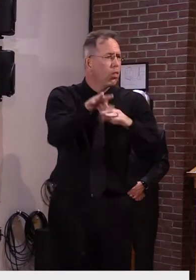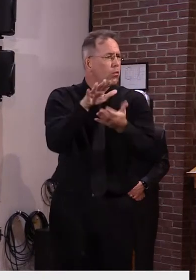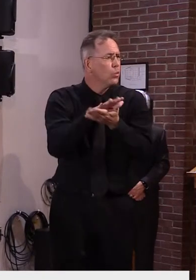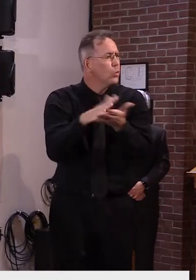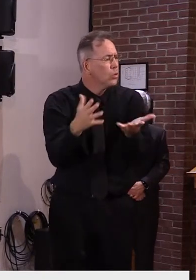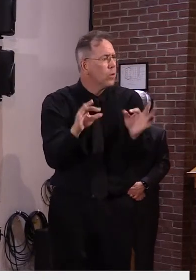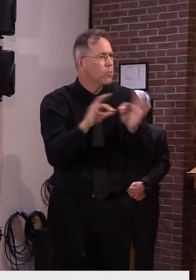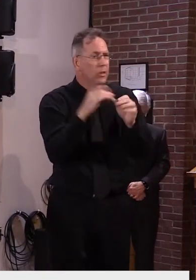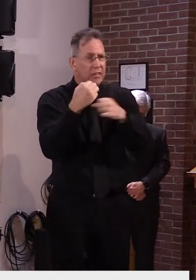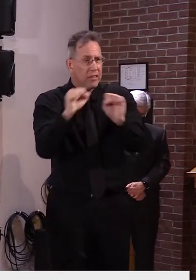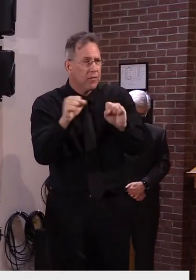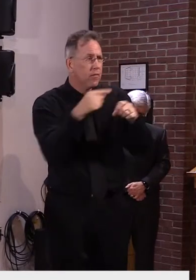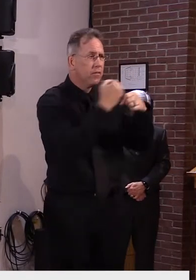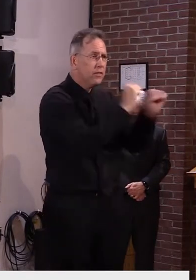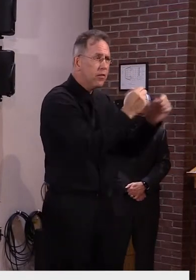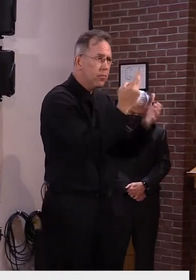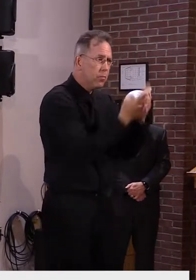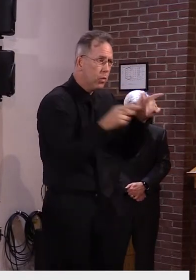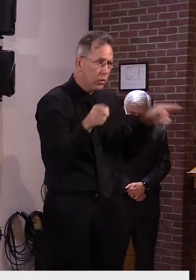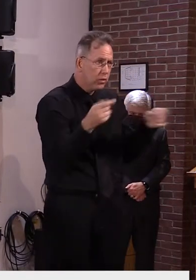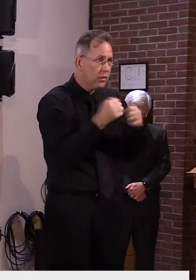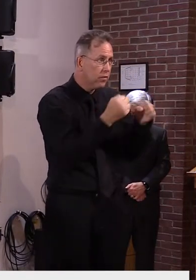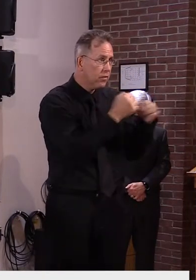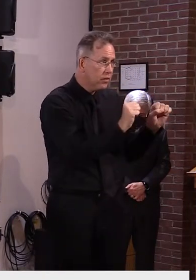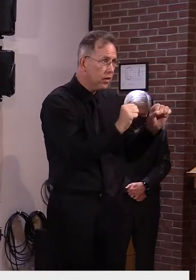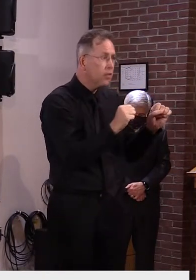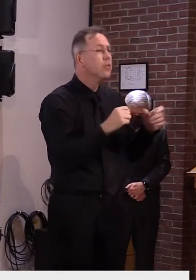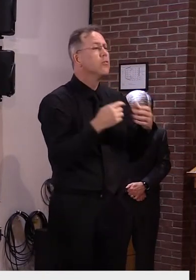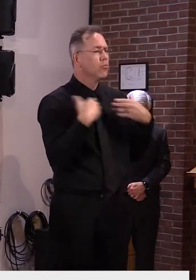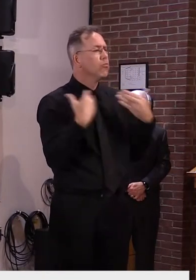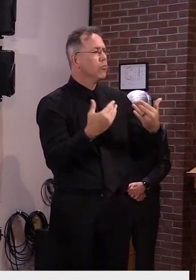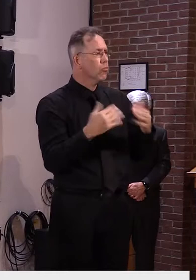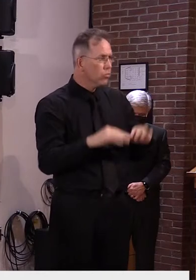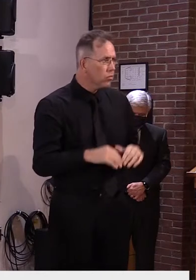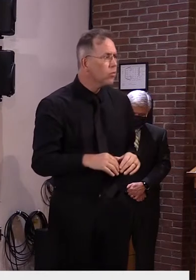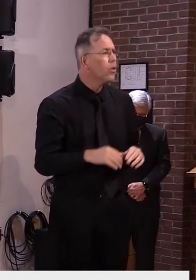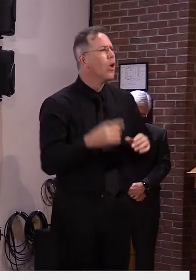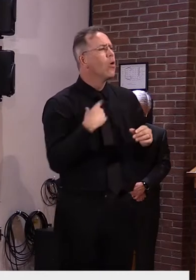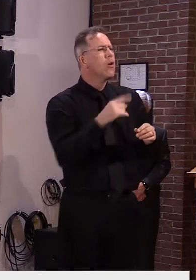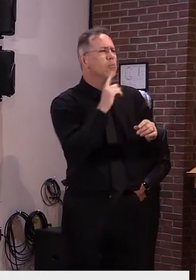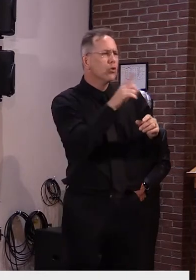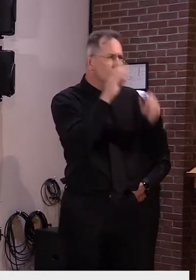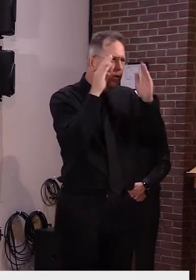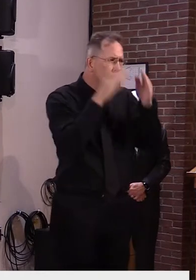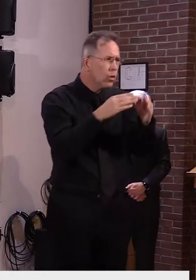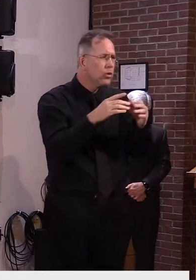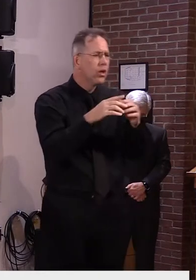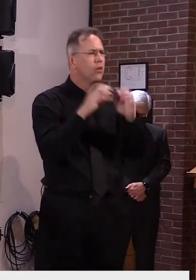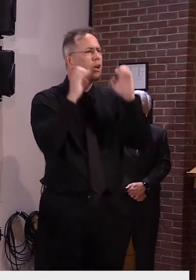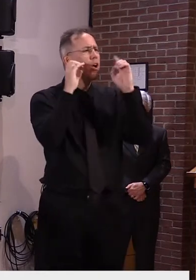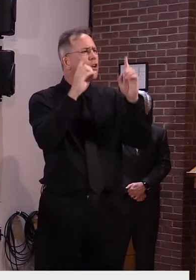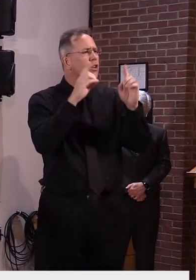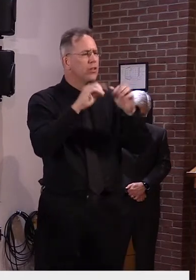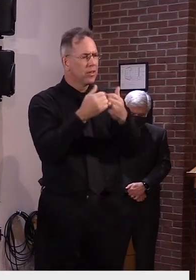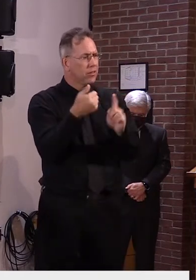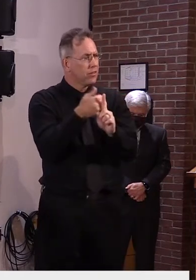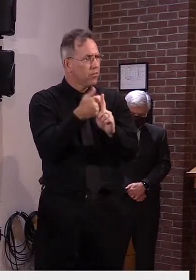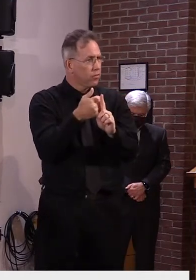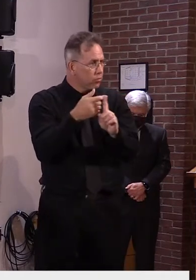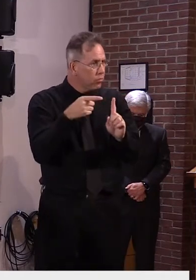safety considerations, we will now put a renewed focus on the essential work of educating our students, which is why in-person instruction is so